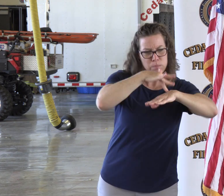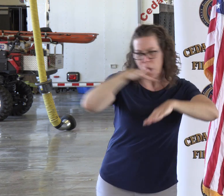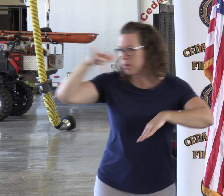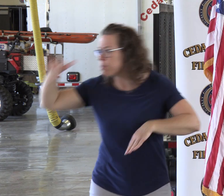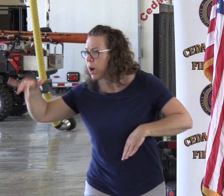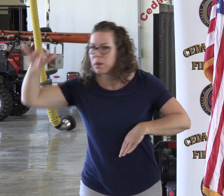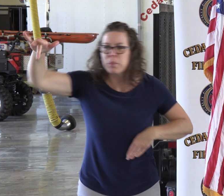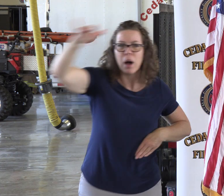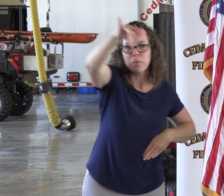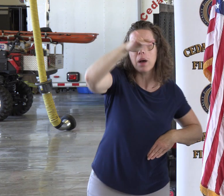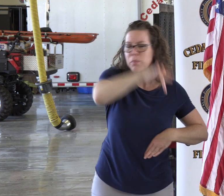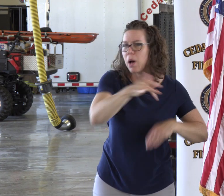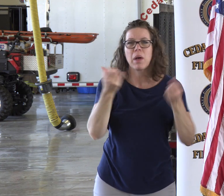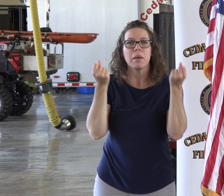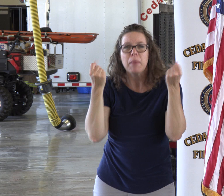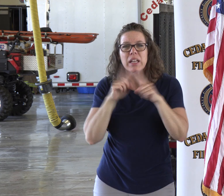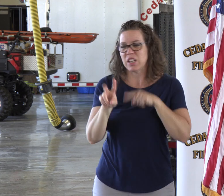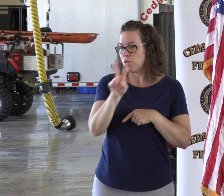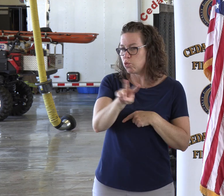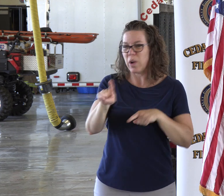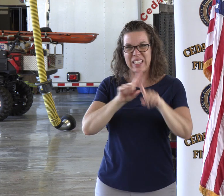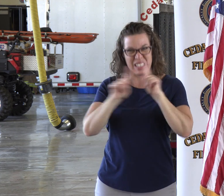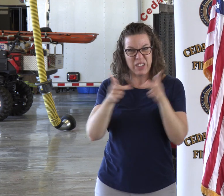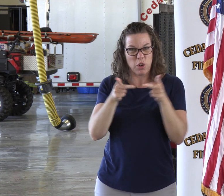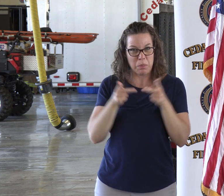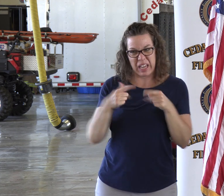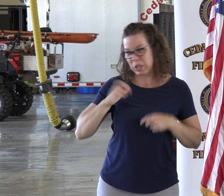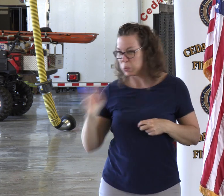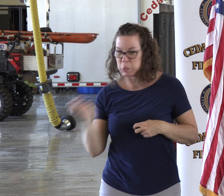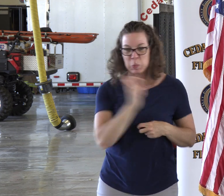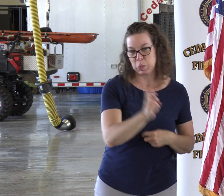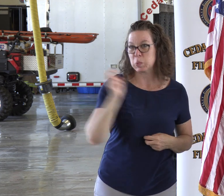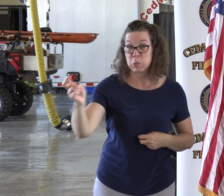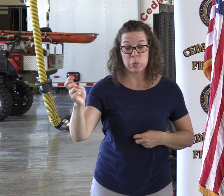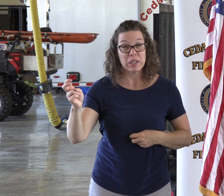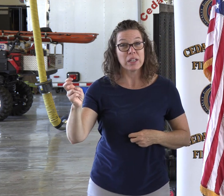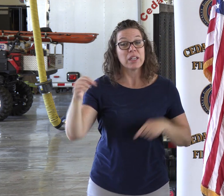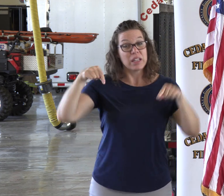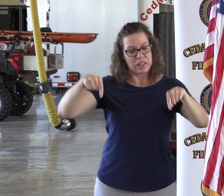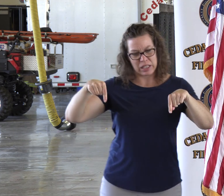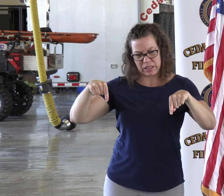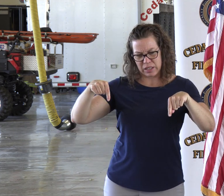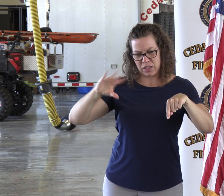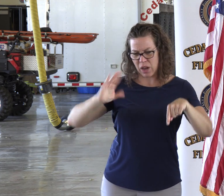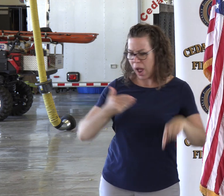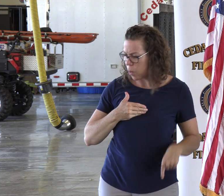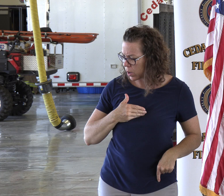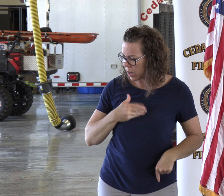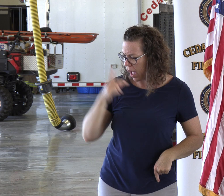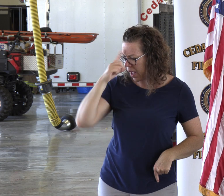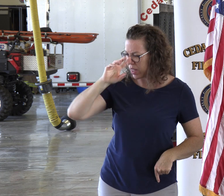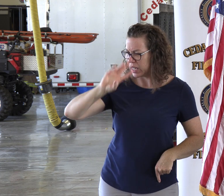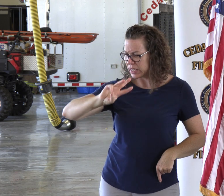coast, been on about 22 different deployments with Operation Barbecue Relief. We have had, this is actually our 67th